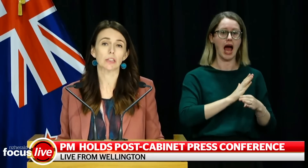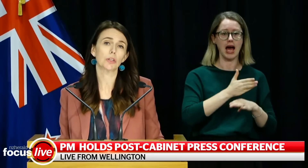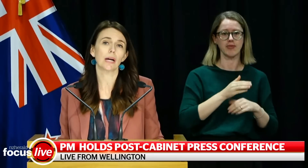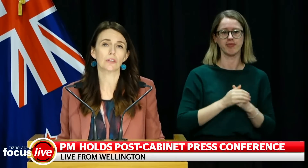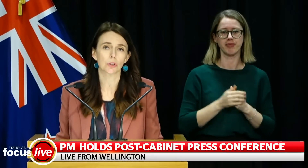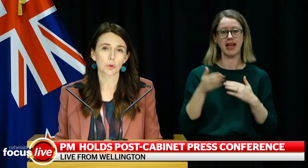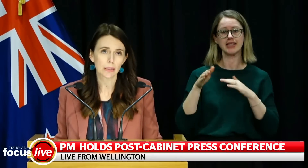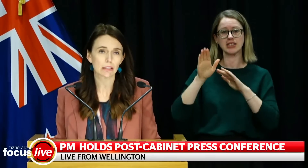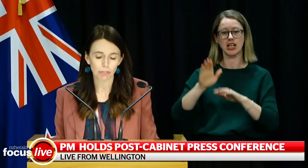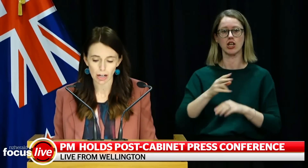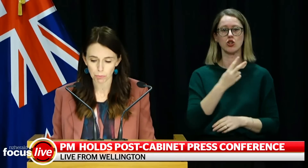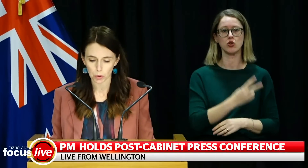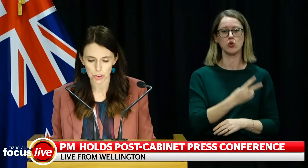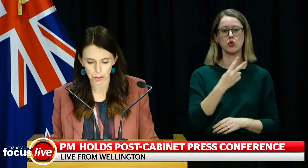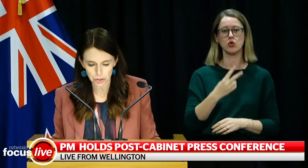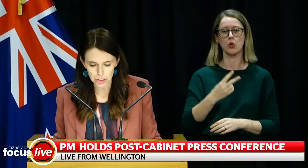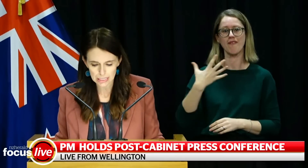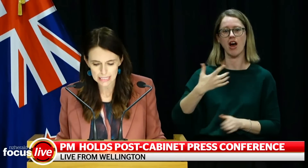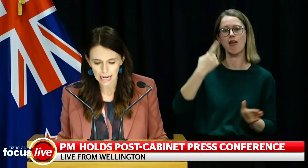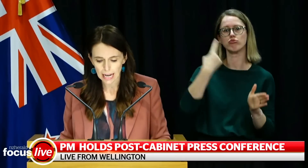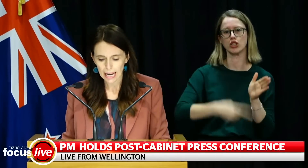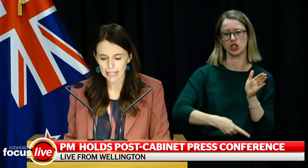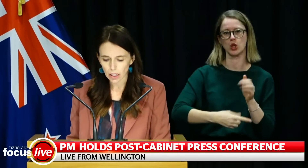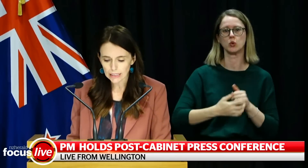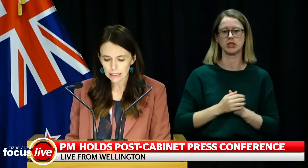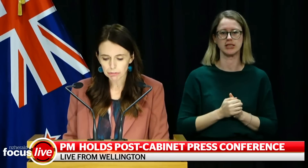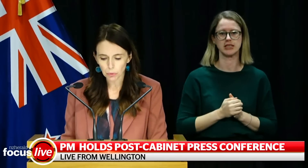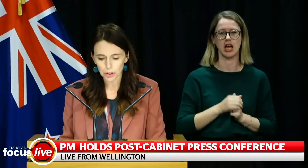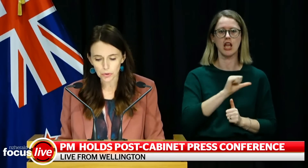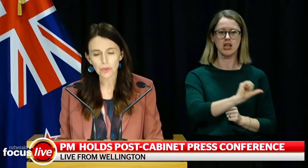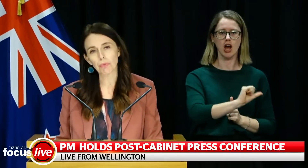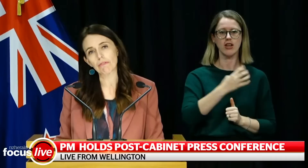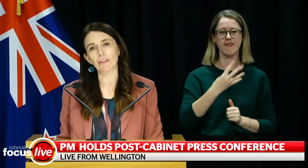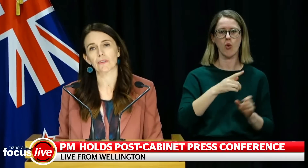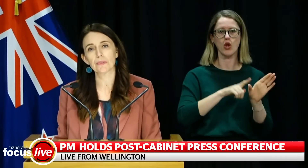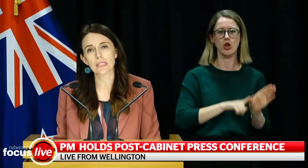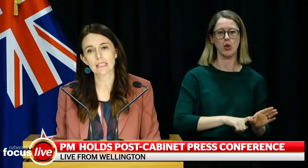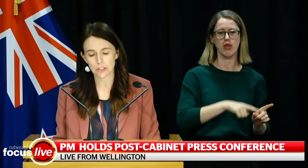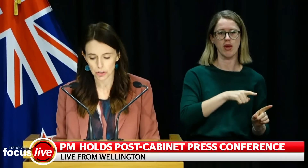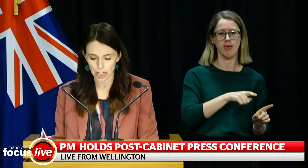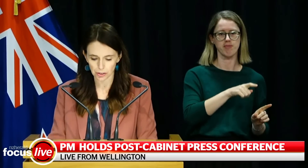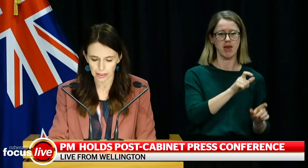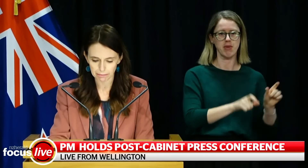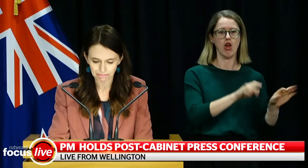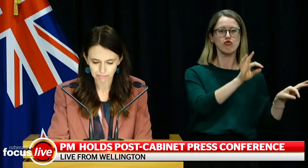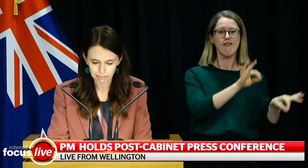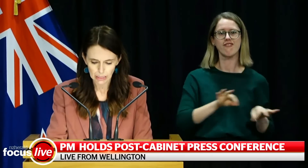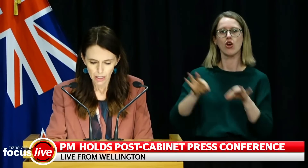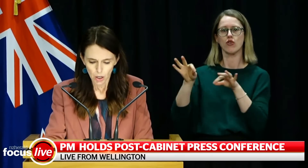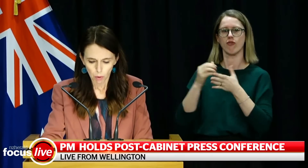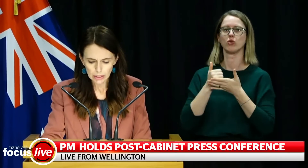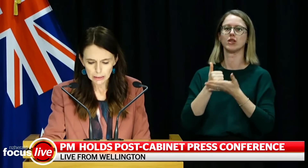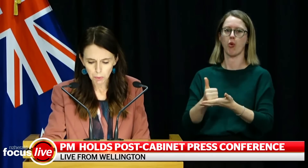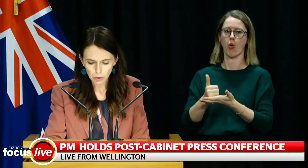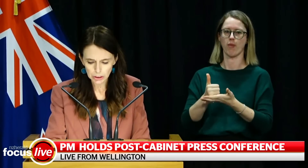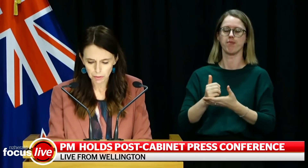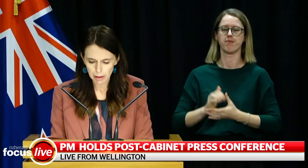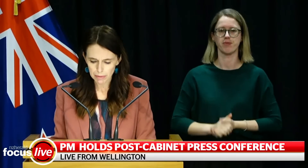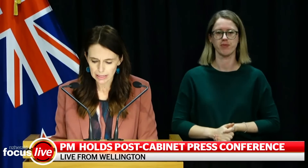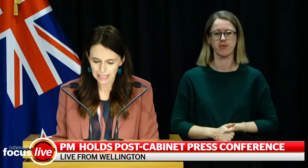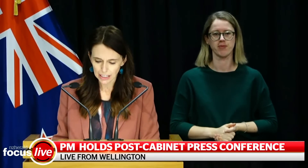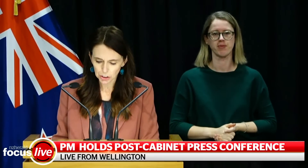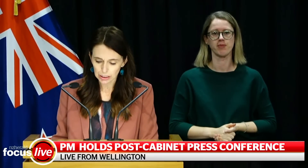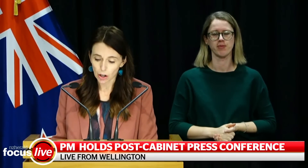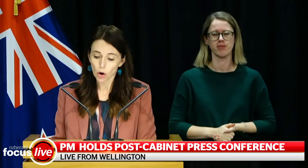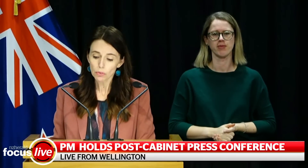there have been 225 prosecutions and 94 youth referrals since January. While it's important to